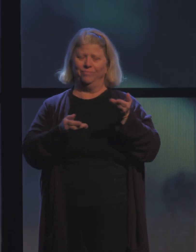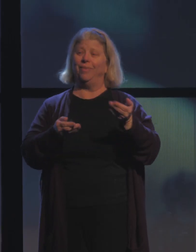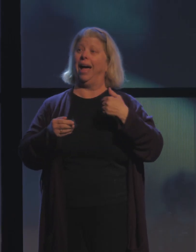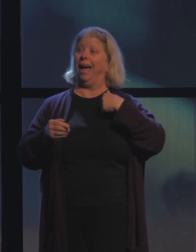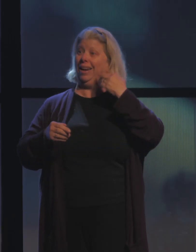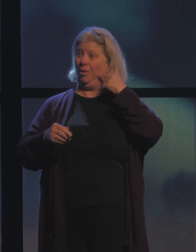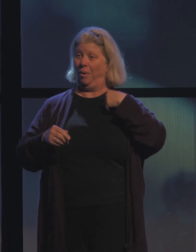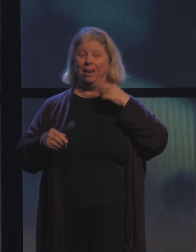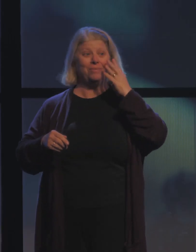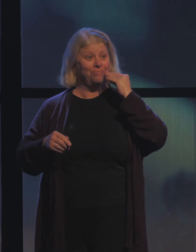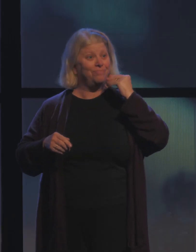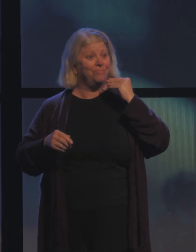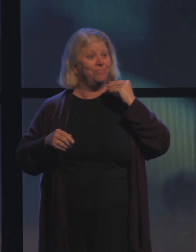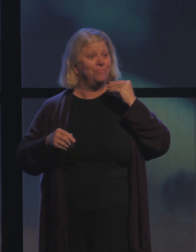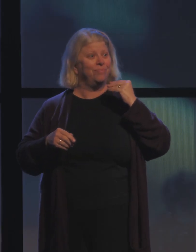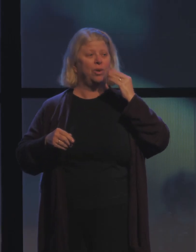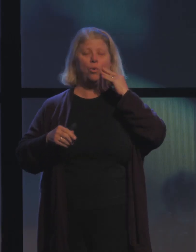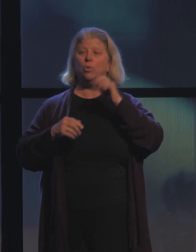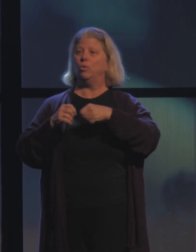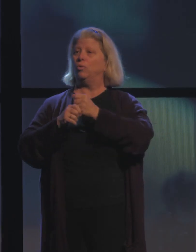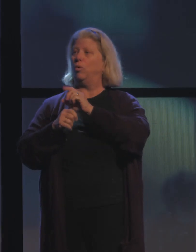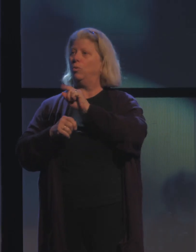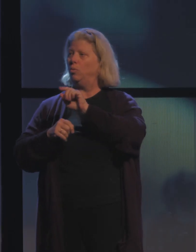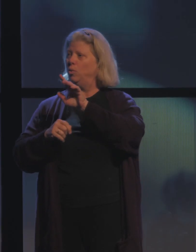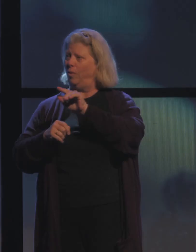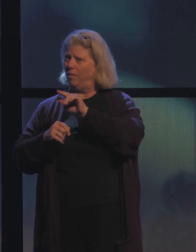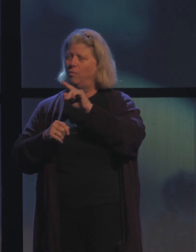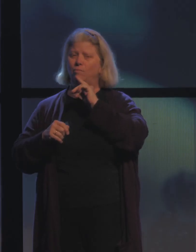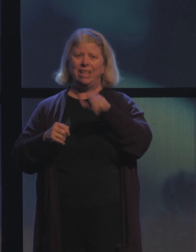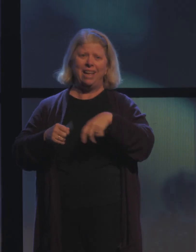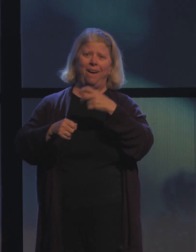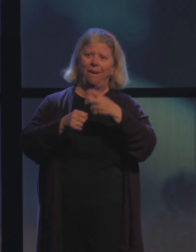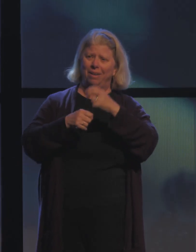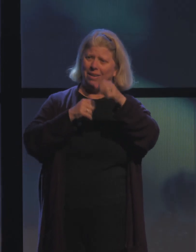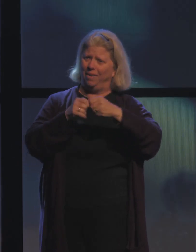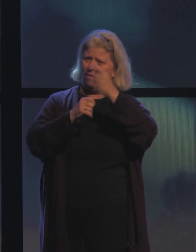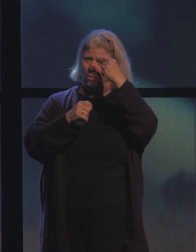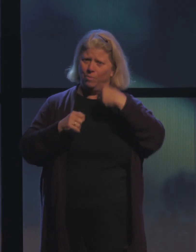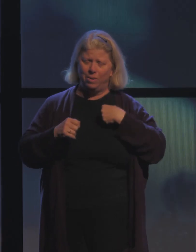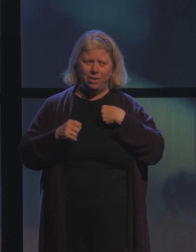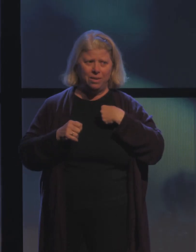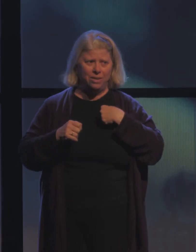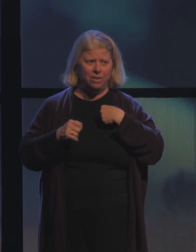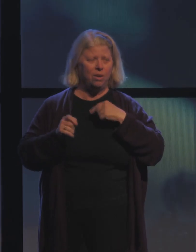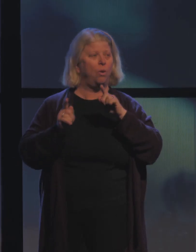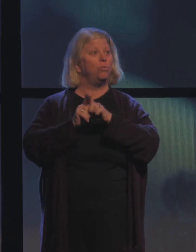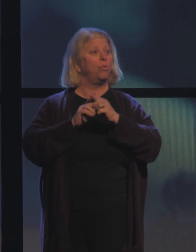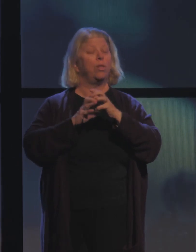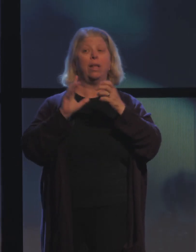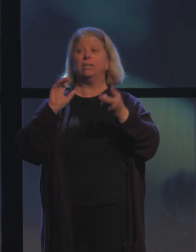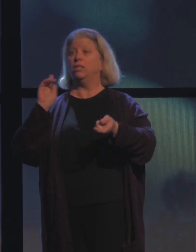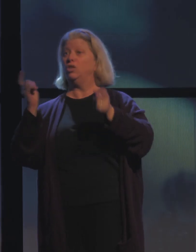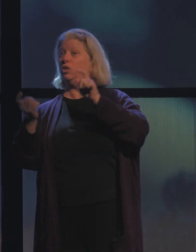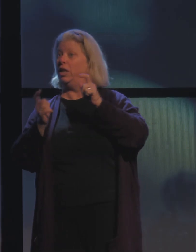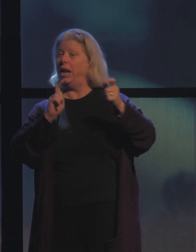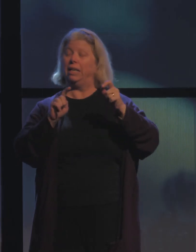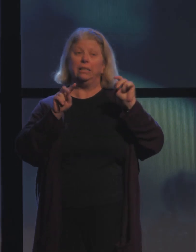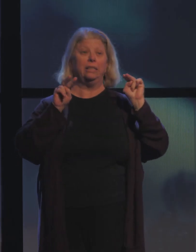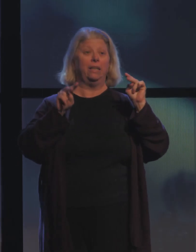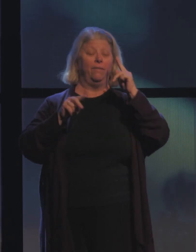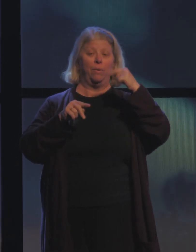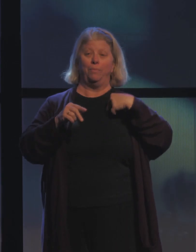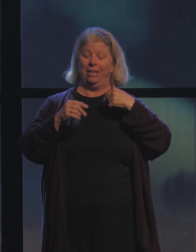know that I do. I know that 2025 was a really hard year for me, and that there's a lot of change that I know is ahead for me